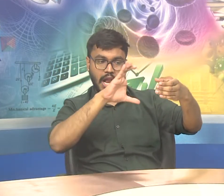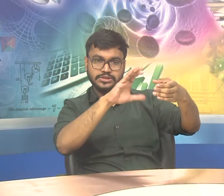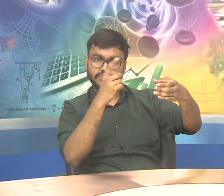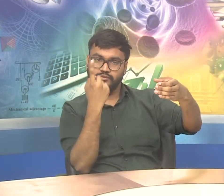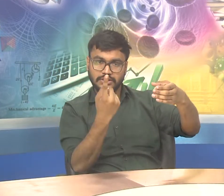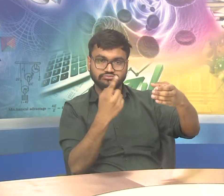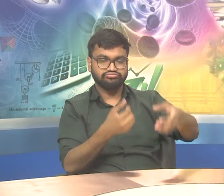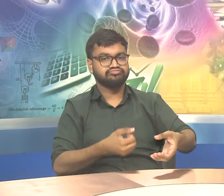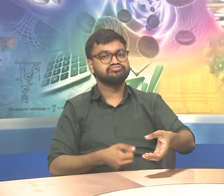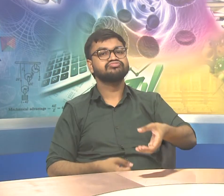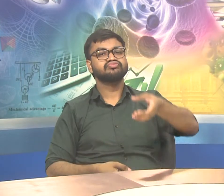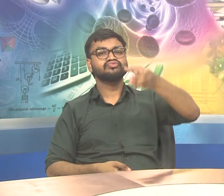table to your mouth?